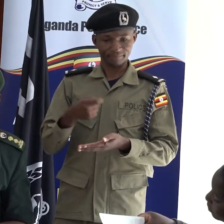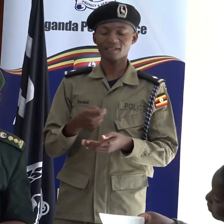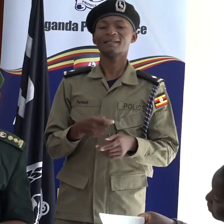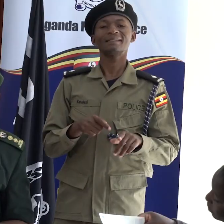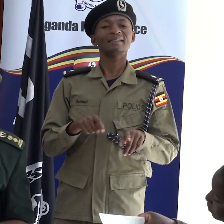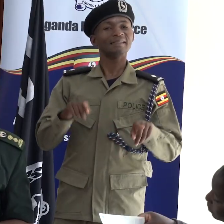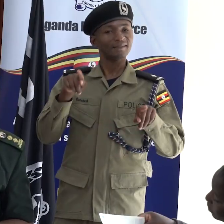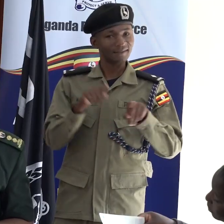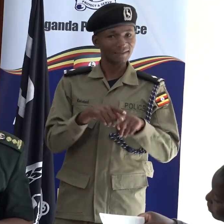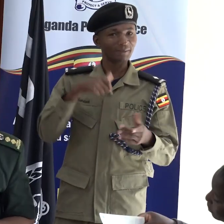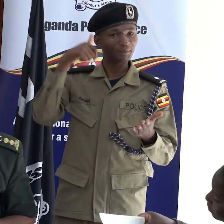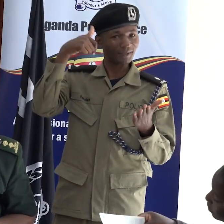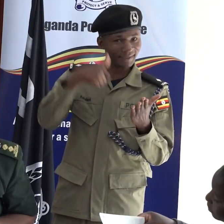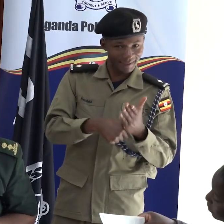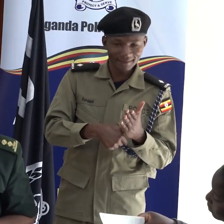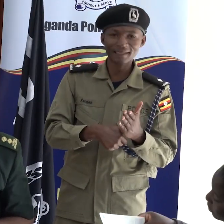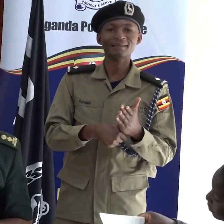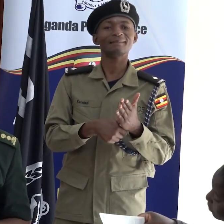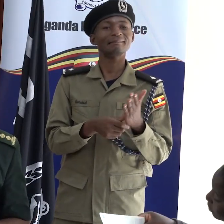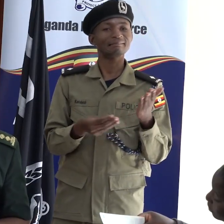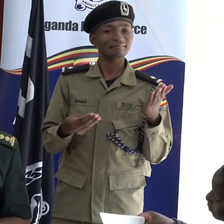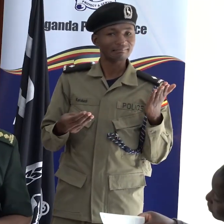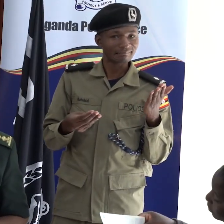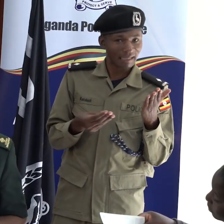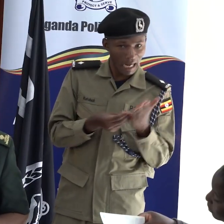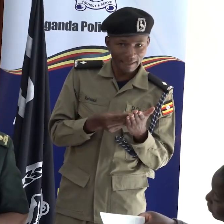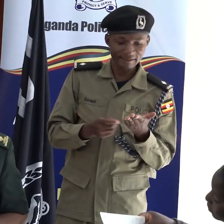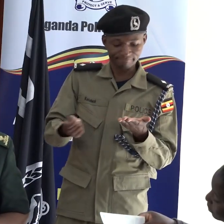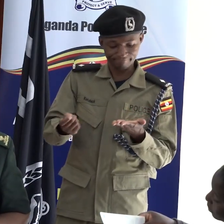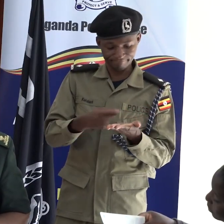got to input his NIN,